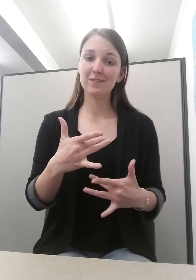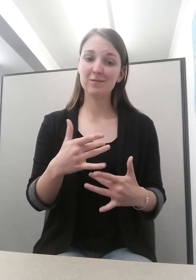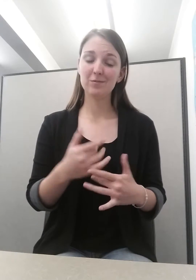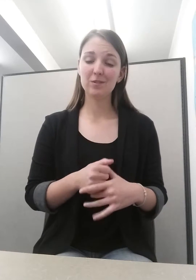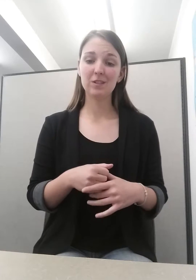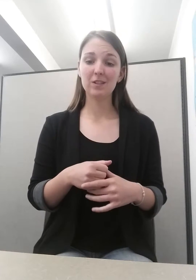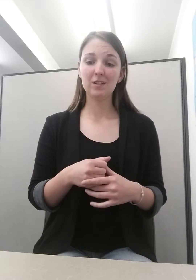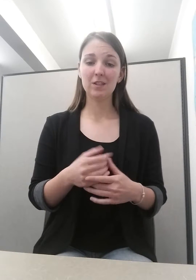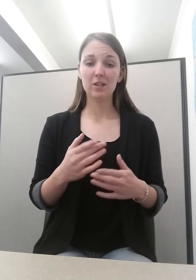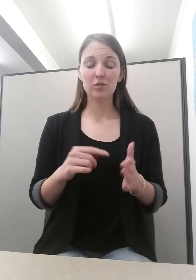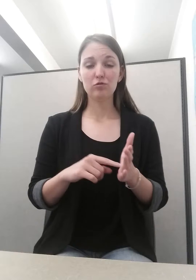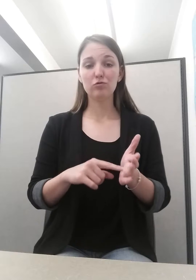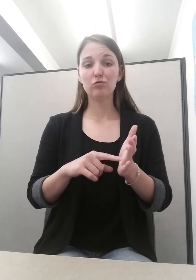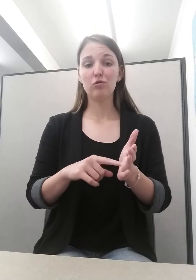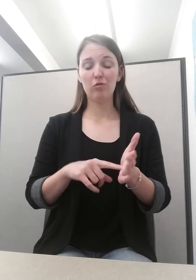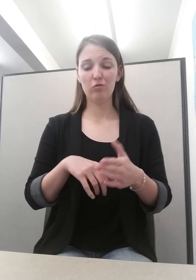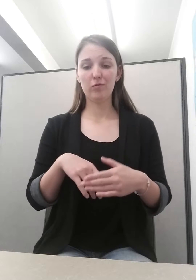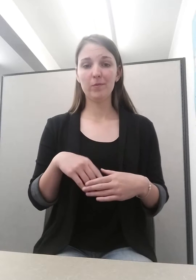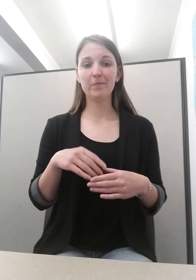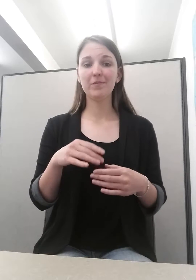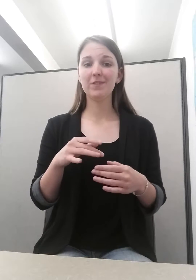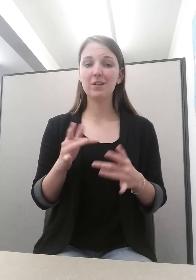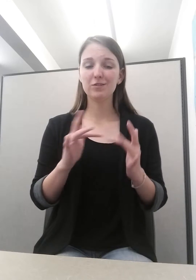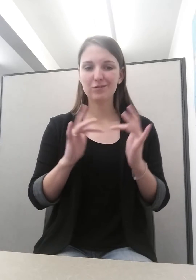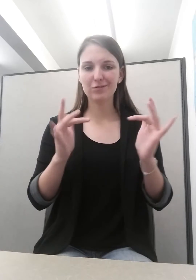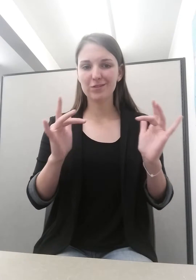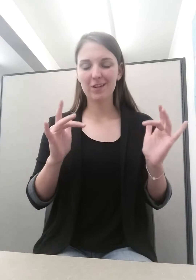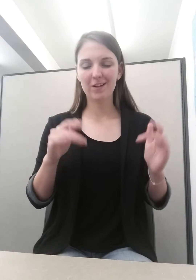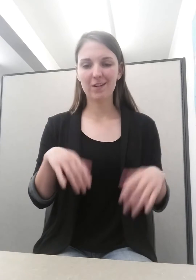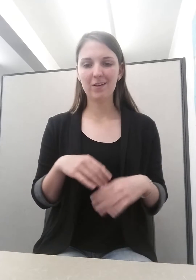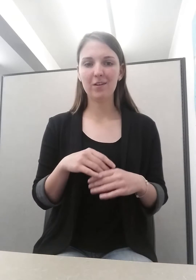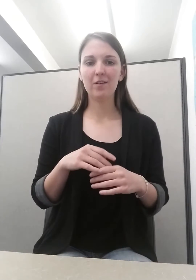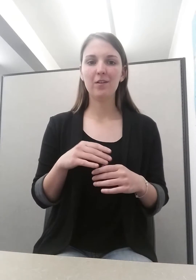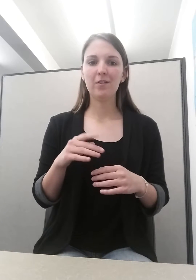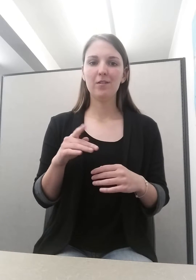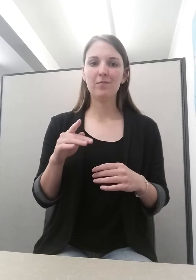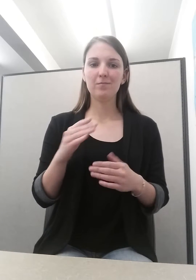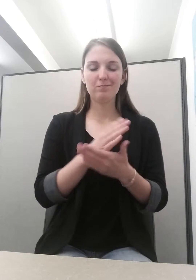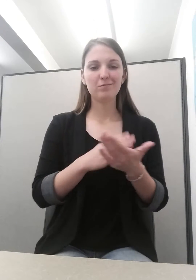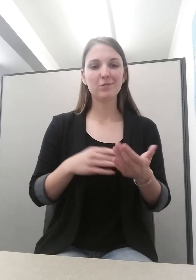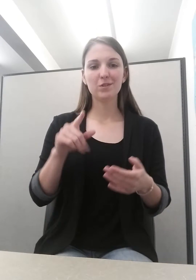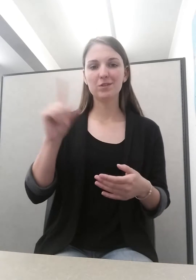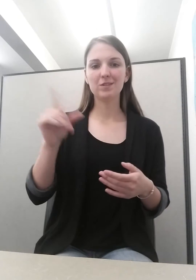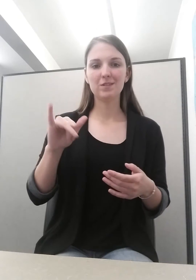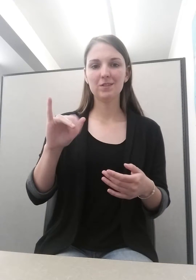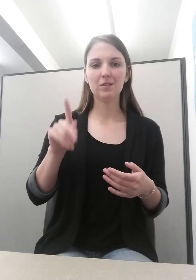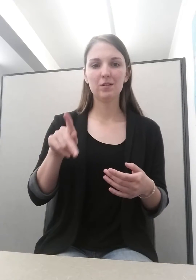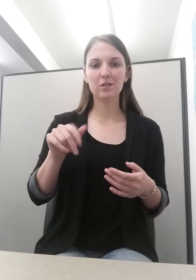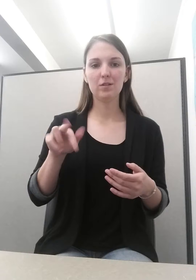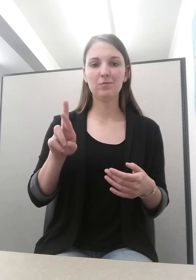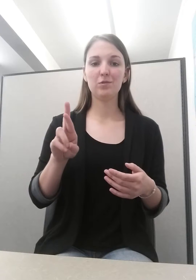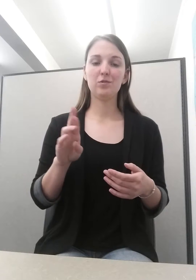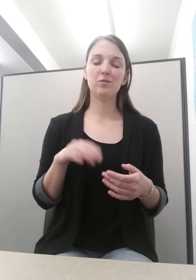zipper showing in the middle. But the key when you're basting is to be sure that the left and the right cover